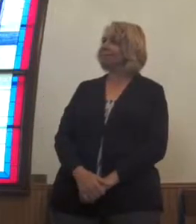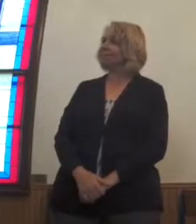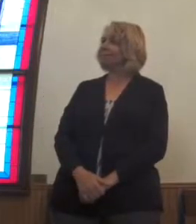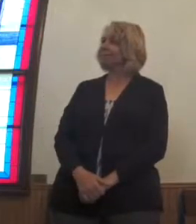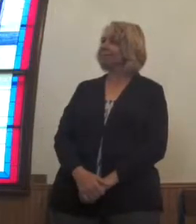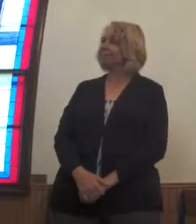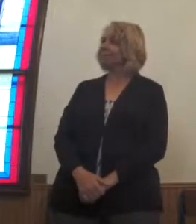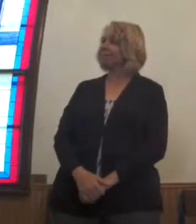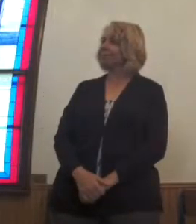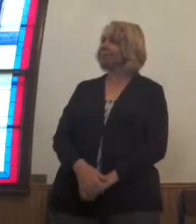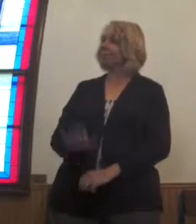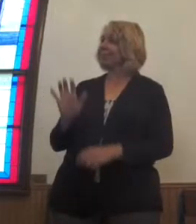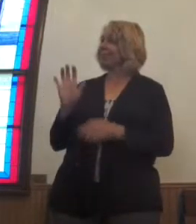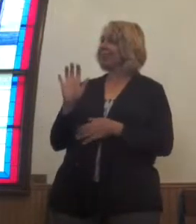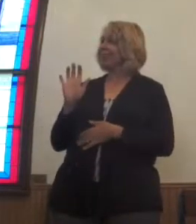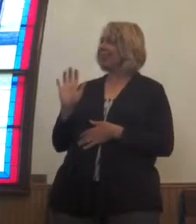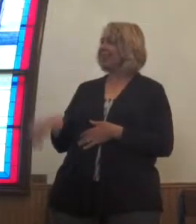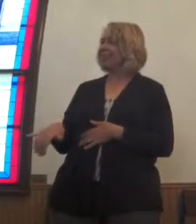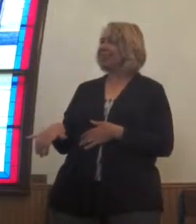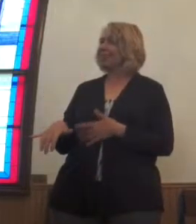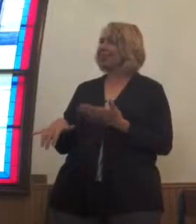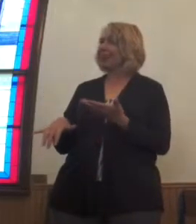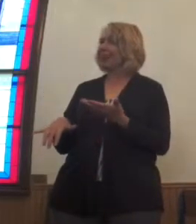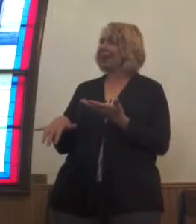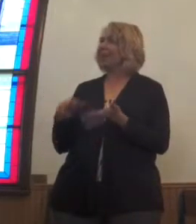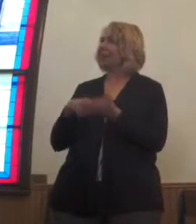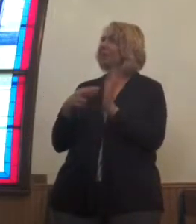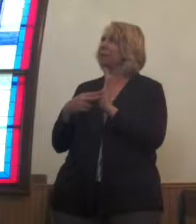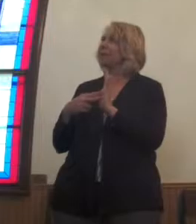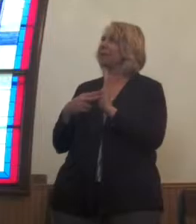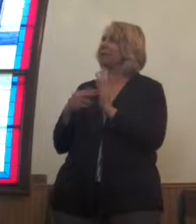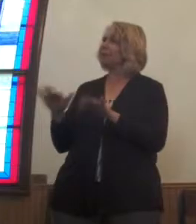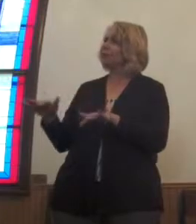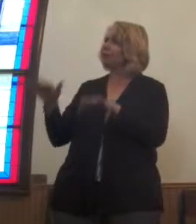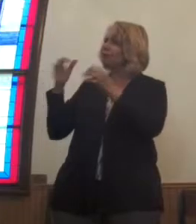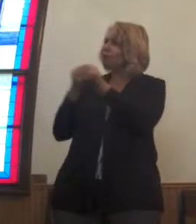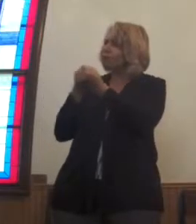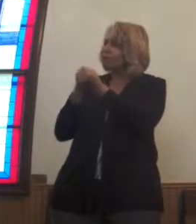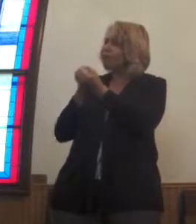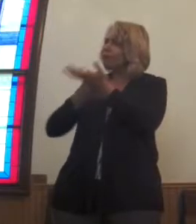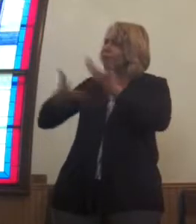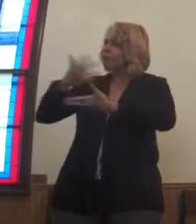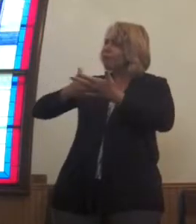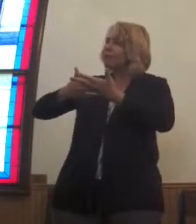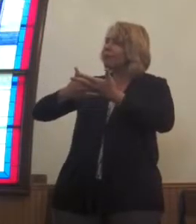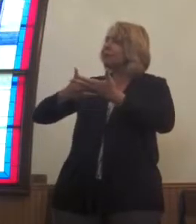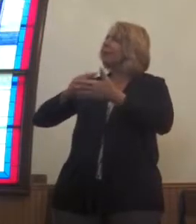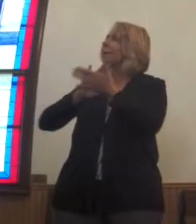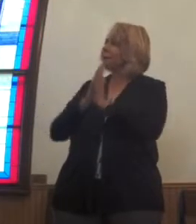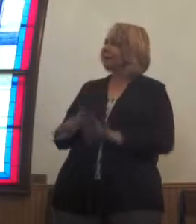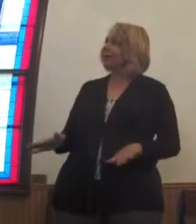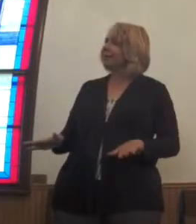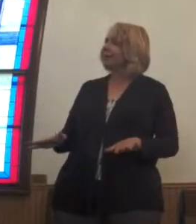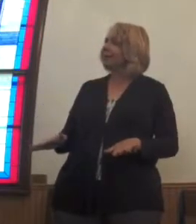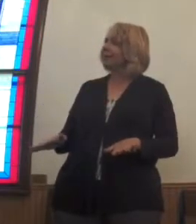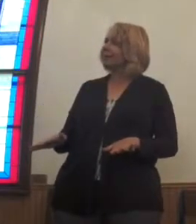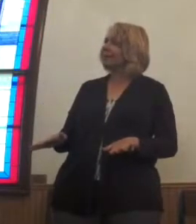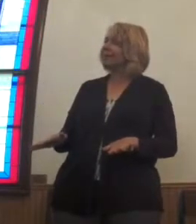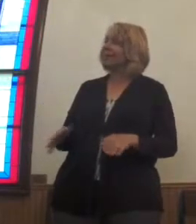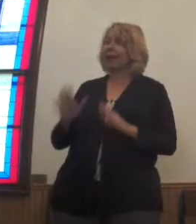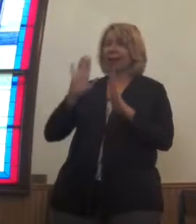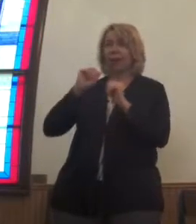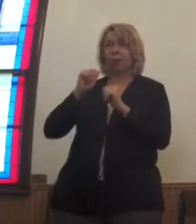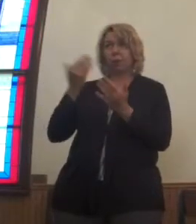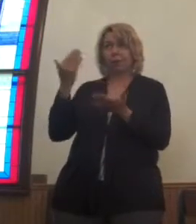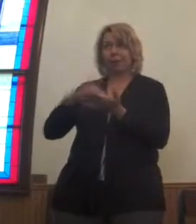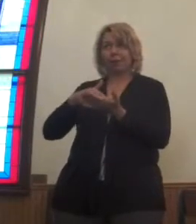That is showing the peacefulness within us. I hope that we have that opportunity down the road